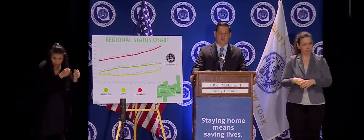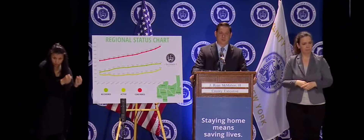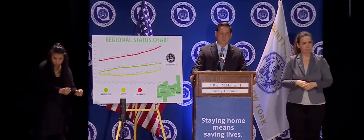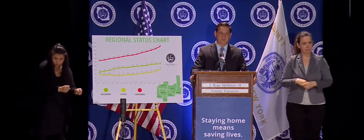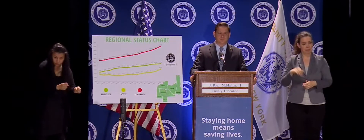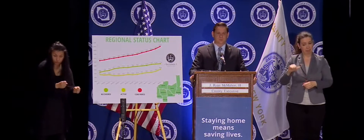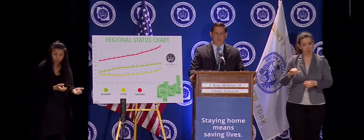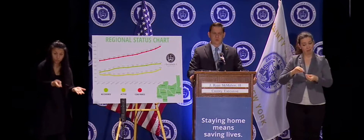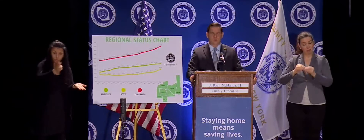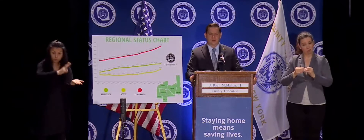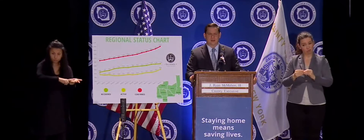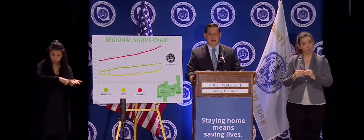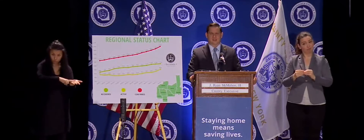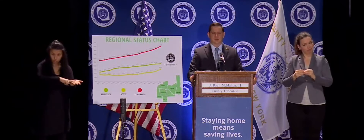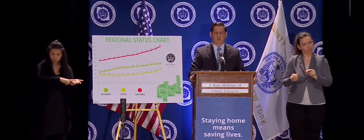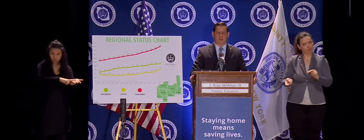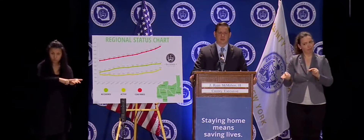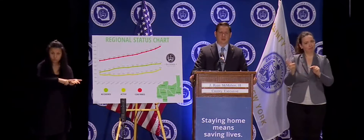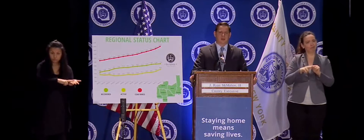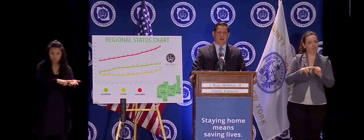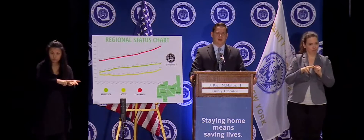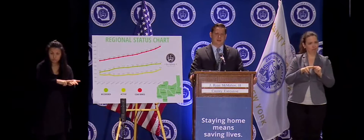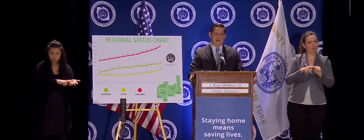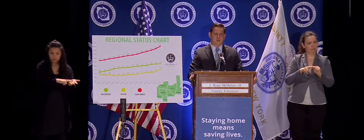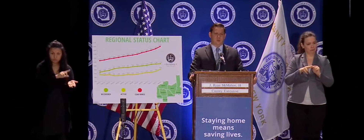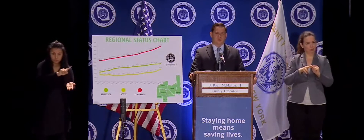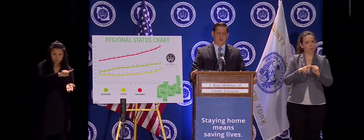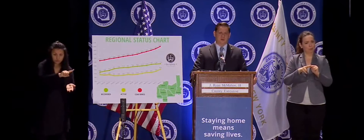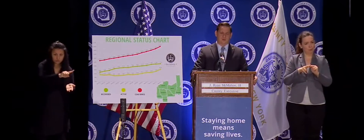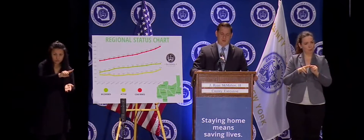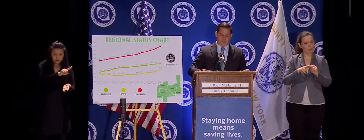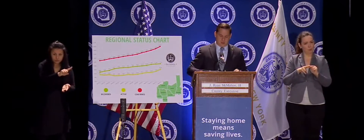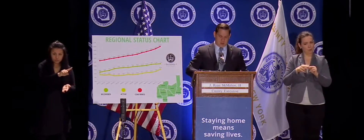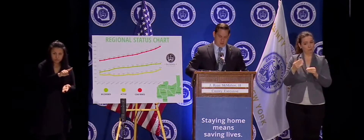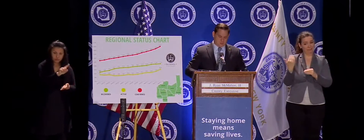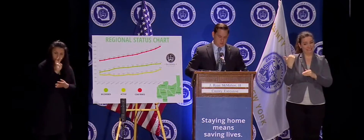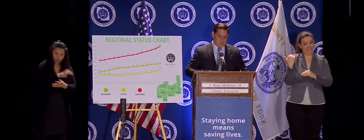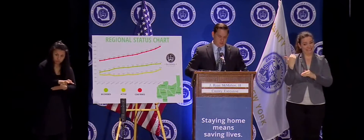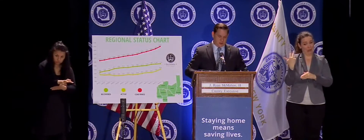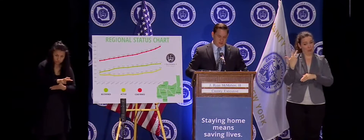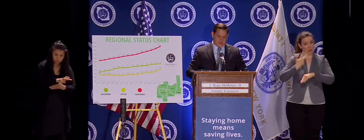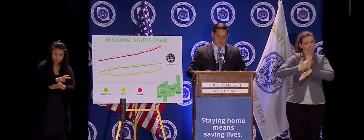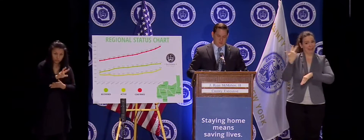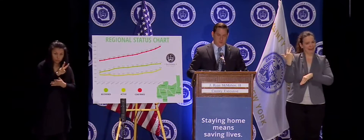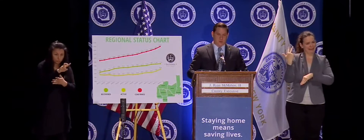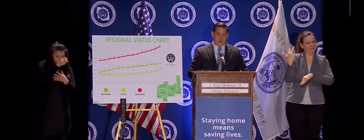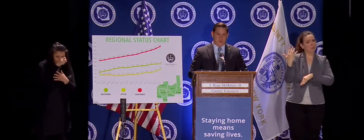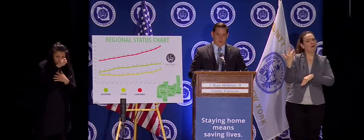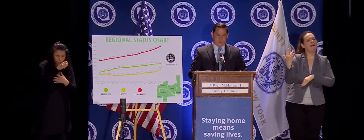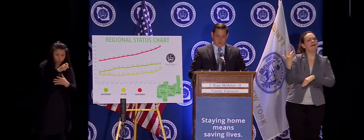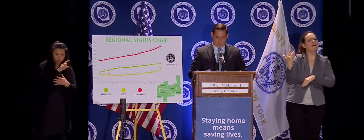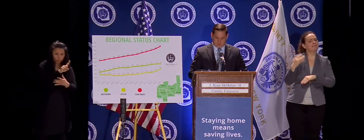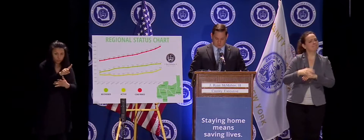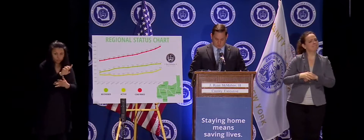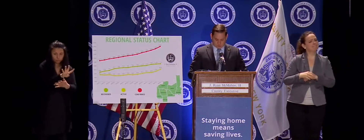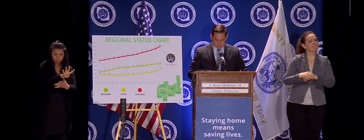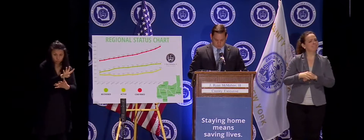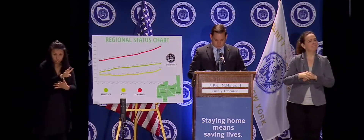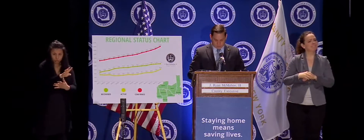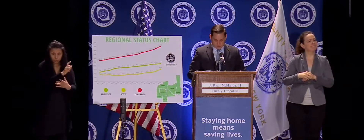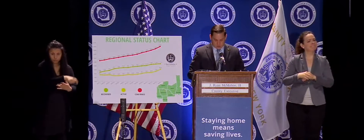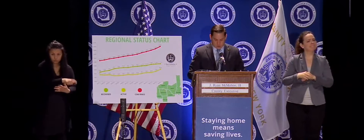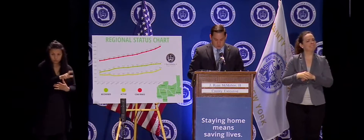to the really last 3 days worth of community spread cases, which were larger than the previous